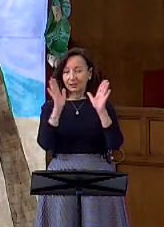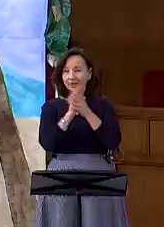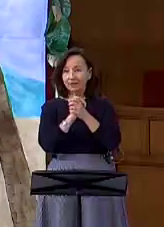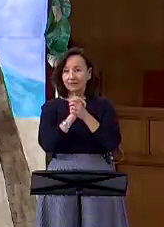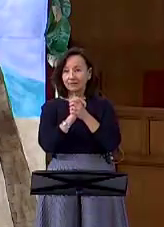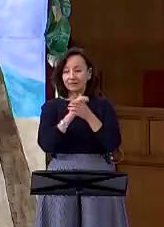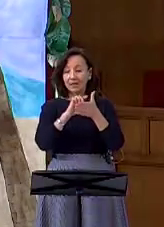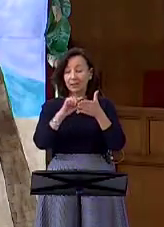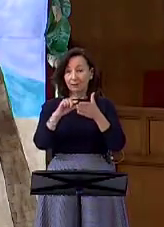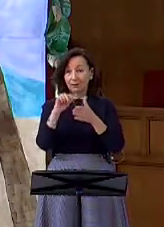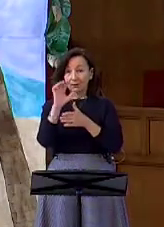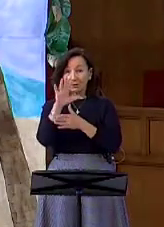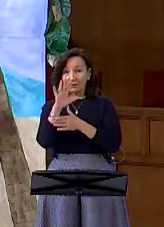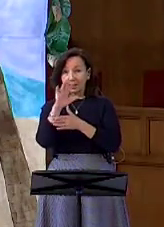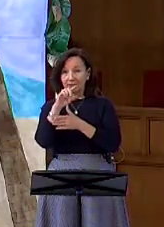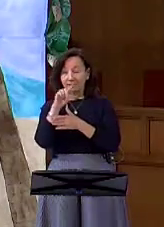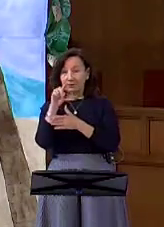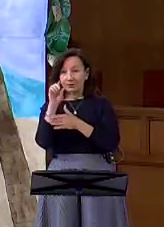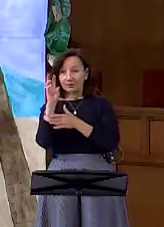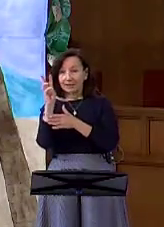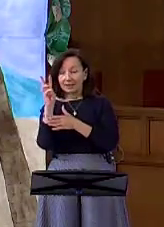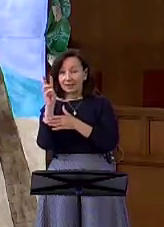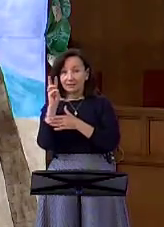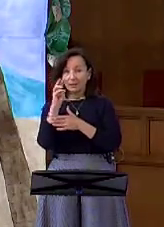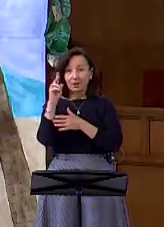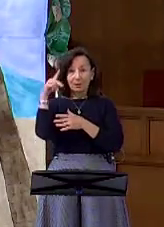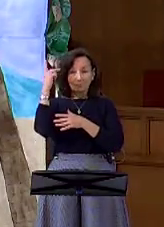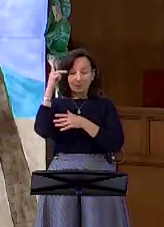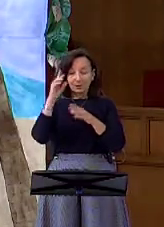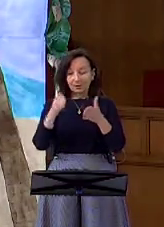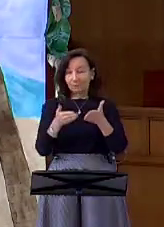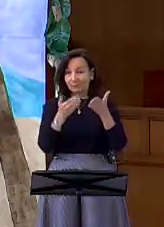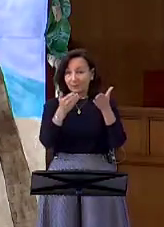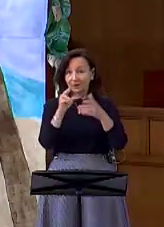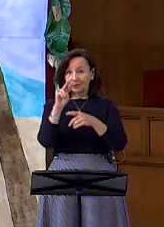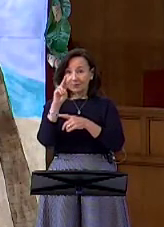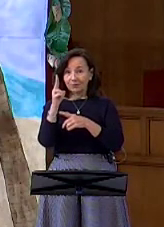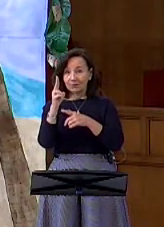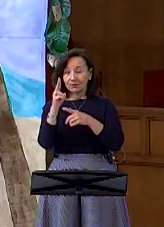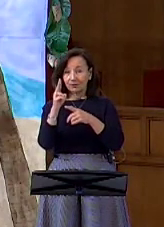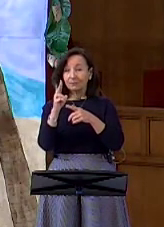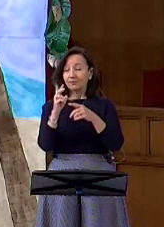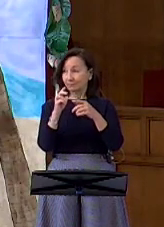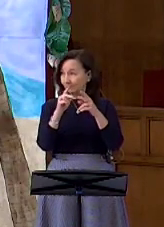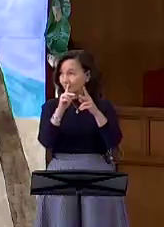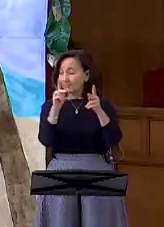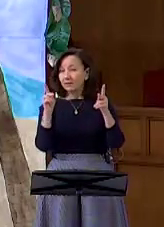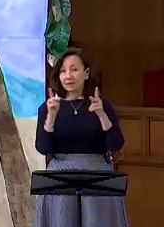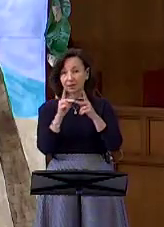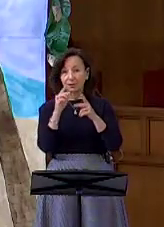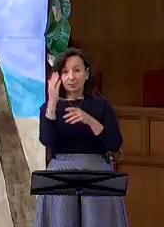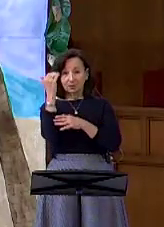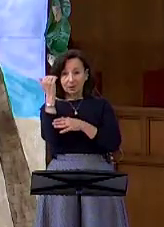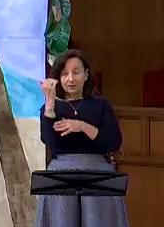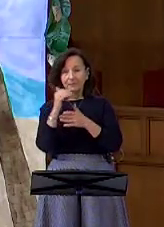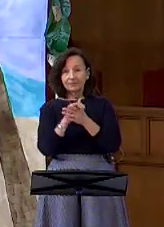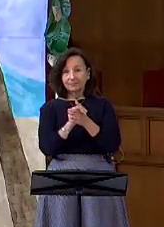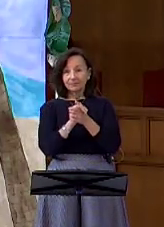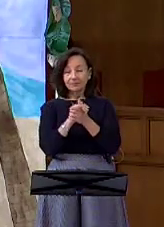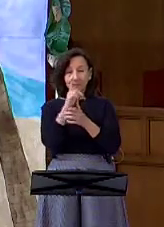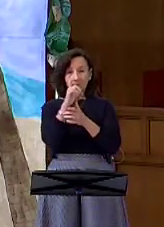In verses 5 and 6, Paul provides us a two-stage explanation of why those